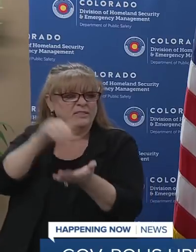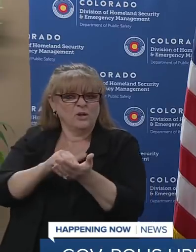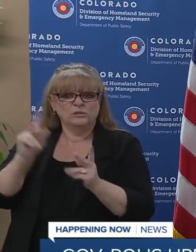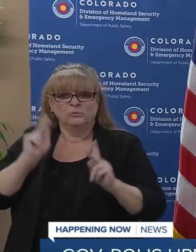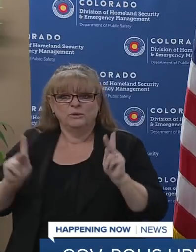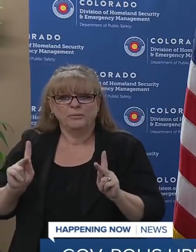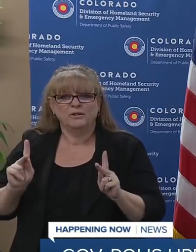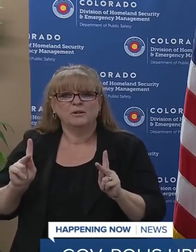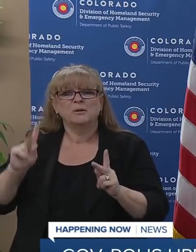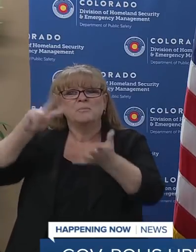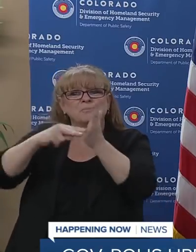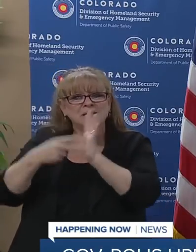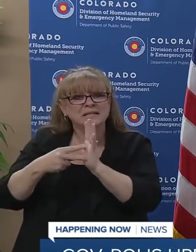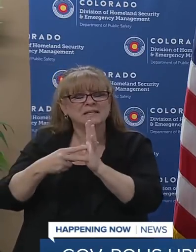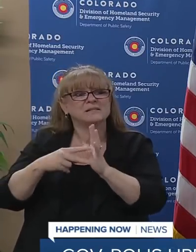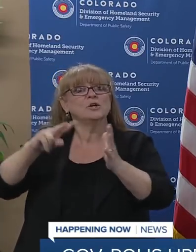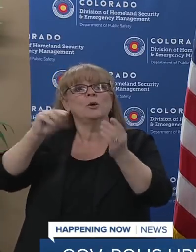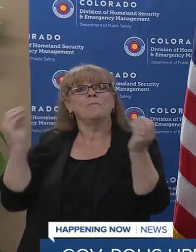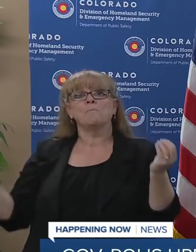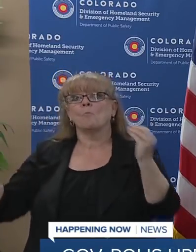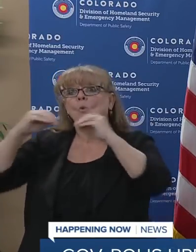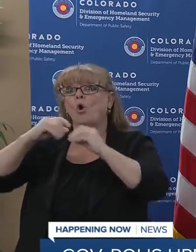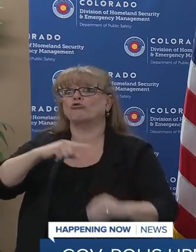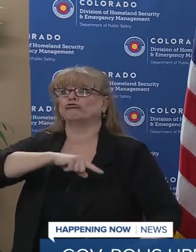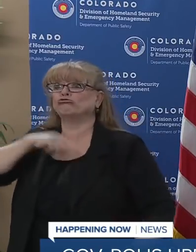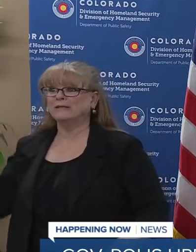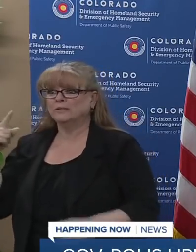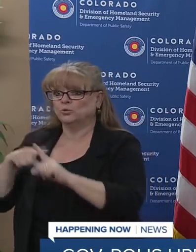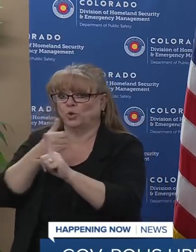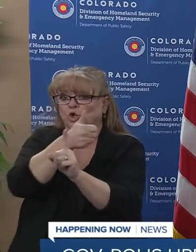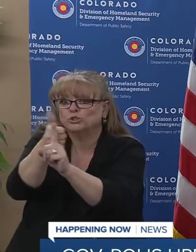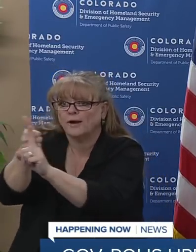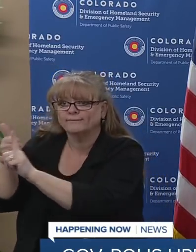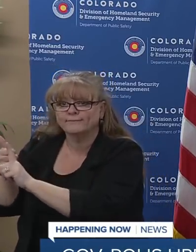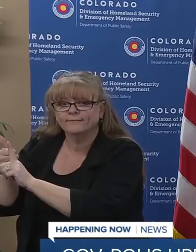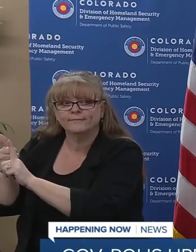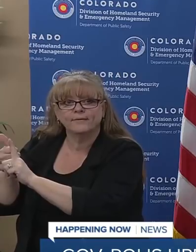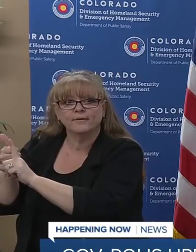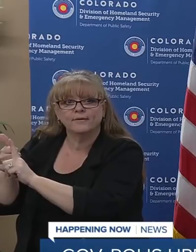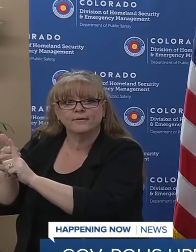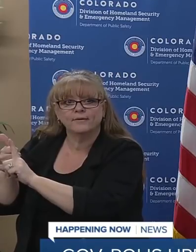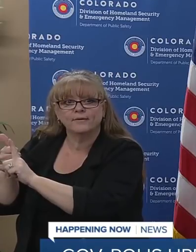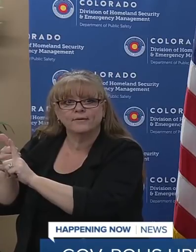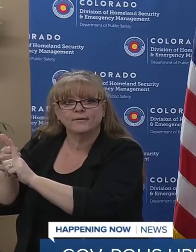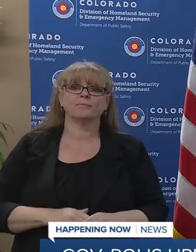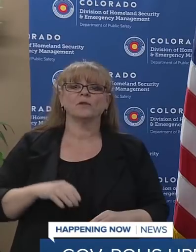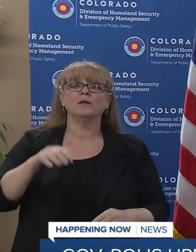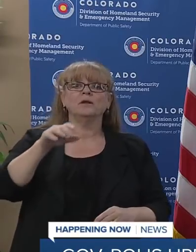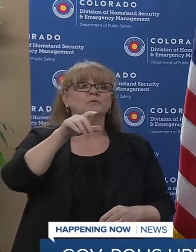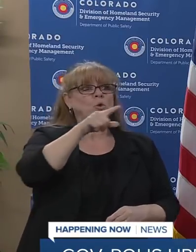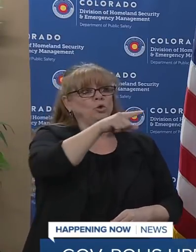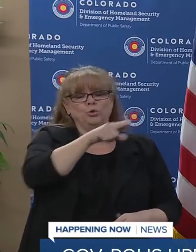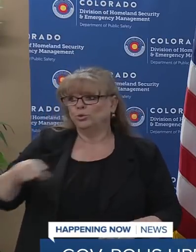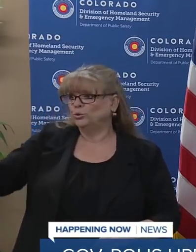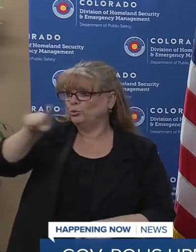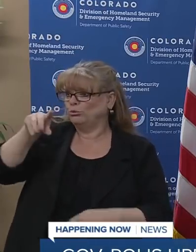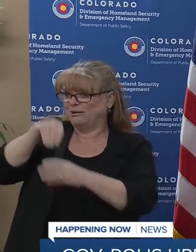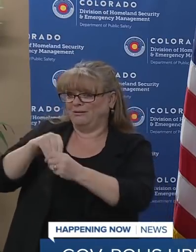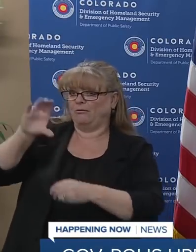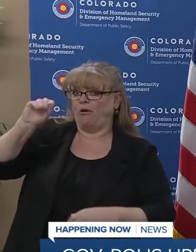terrible pandemic. As Coloradans make personal sacrifices that we are all making to prioritize our